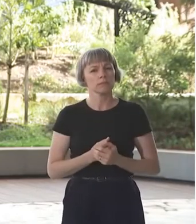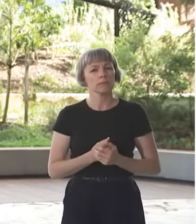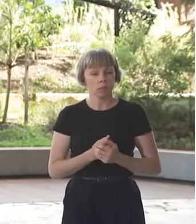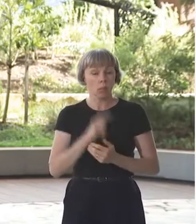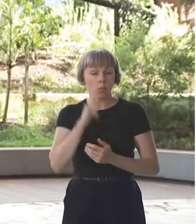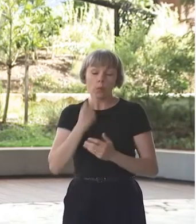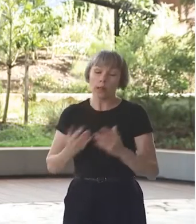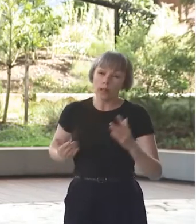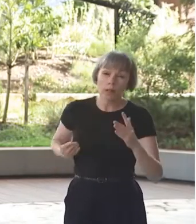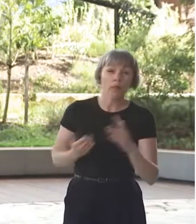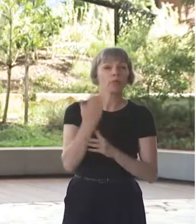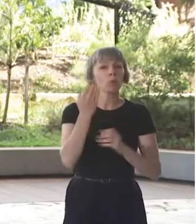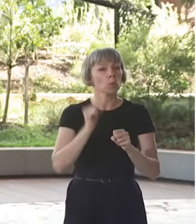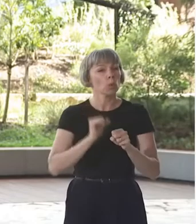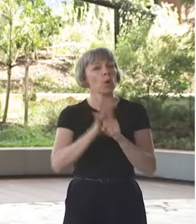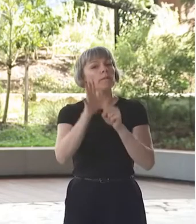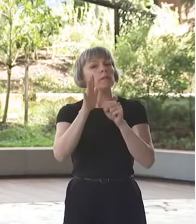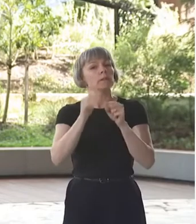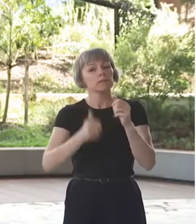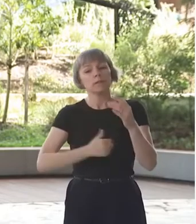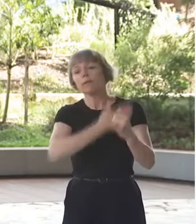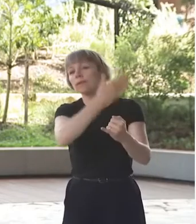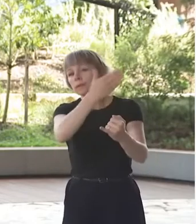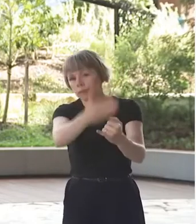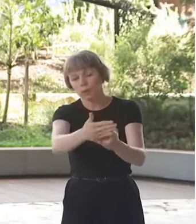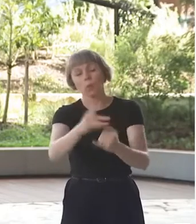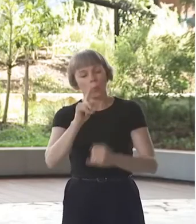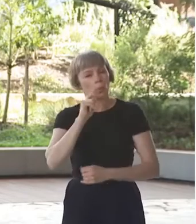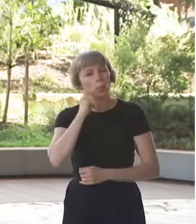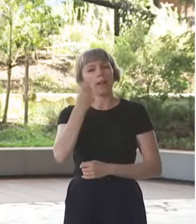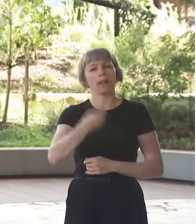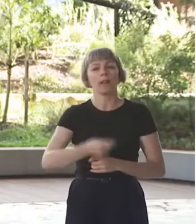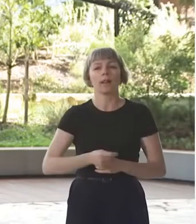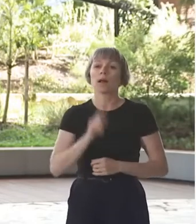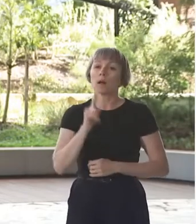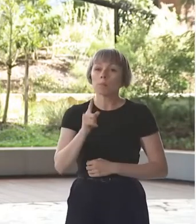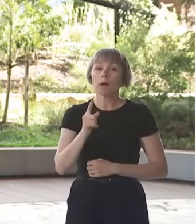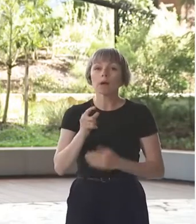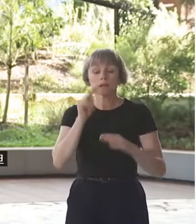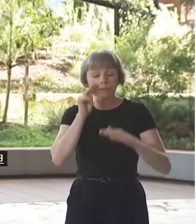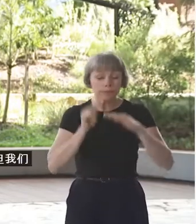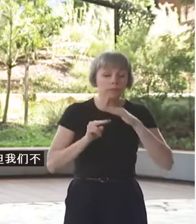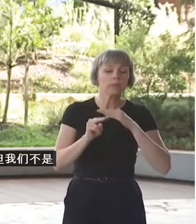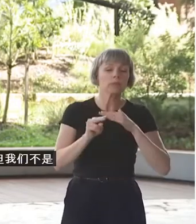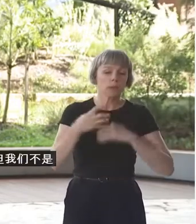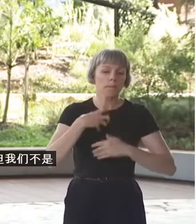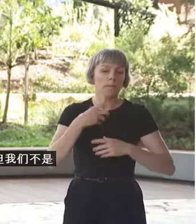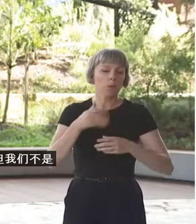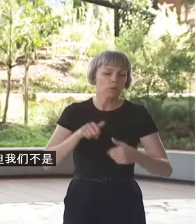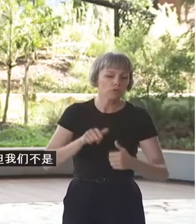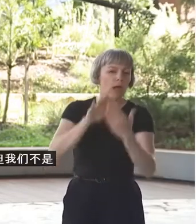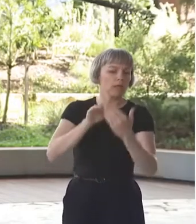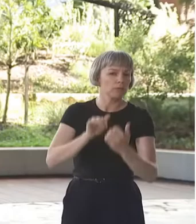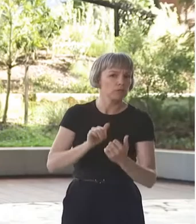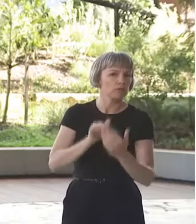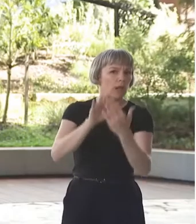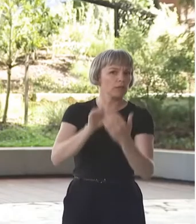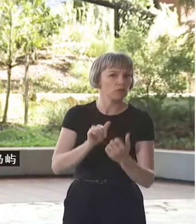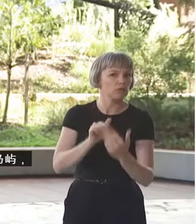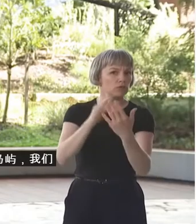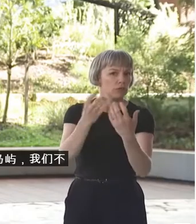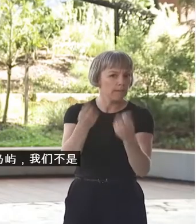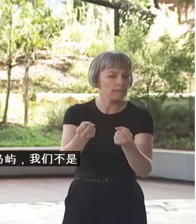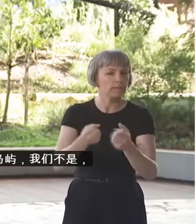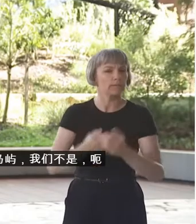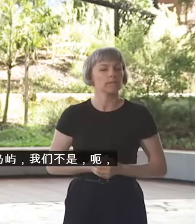And unfortunately, there will be difficulties and challenges in whatever we do along the way. But we're not an island here in New